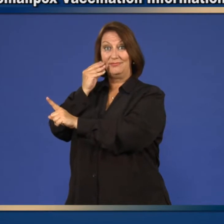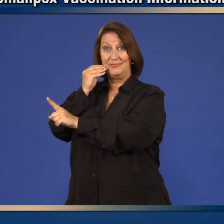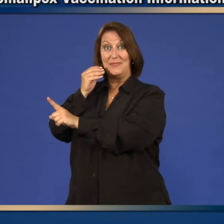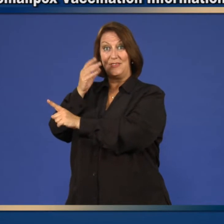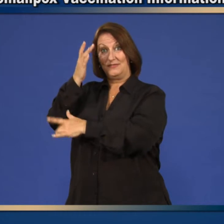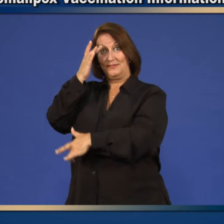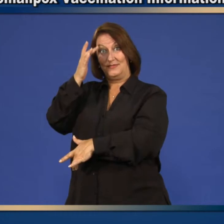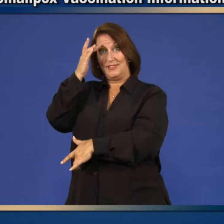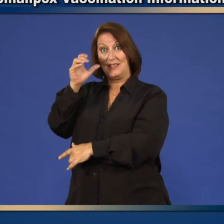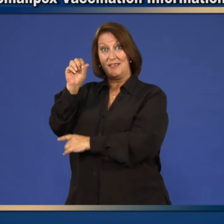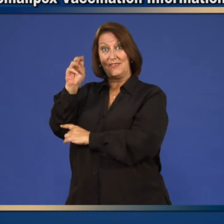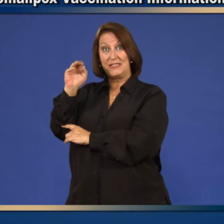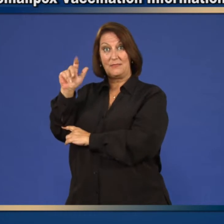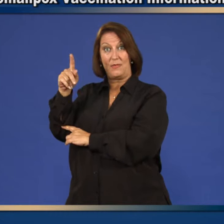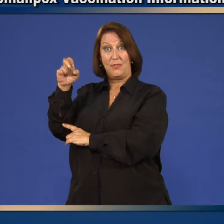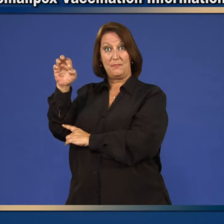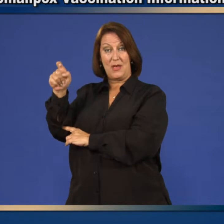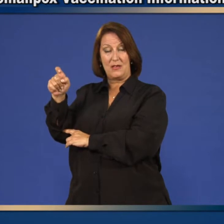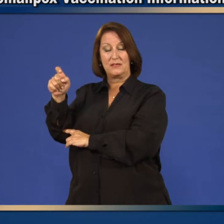disease.